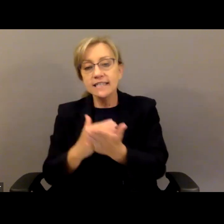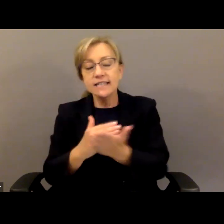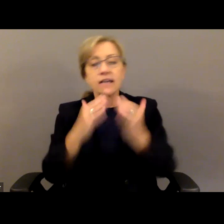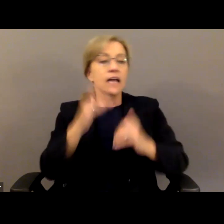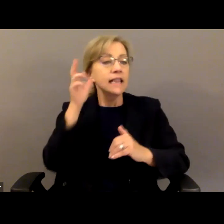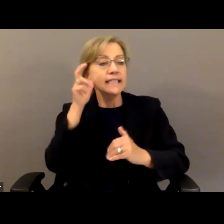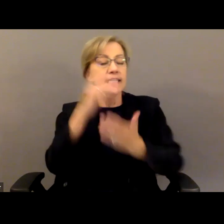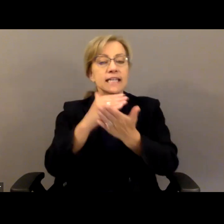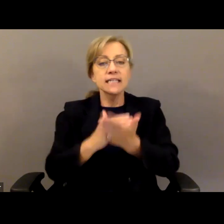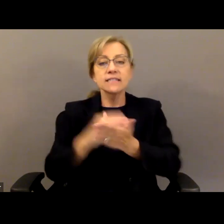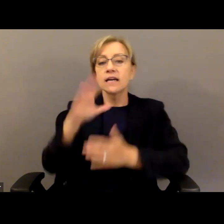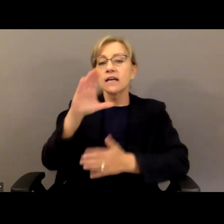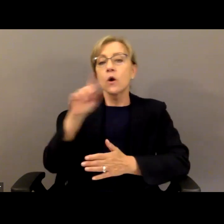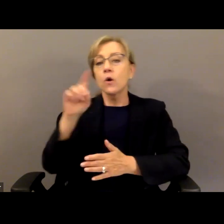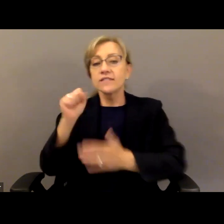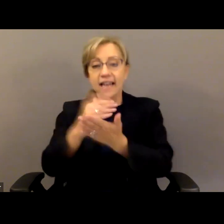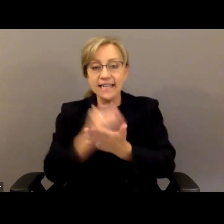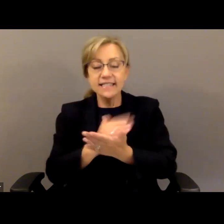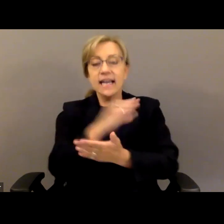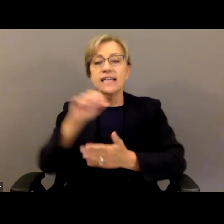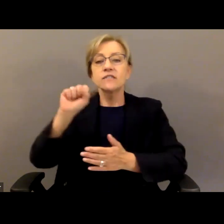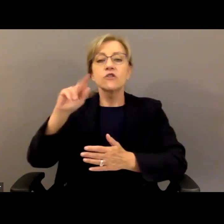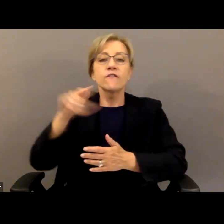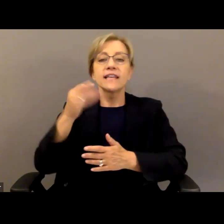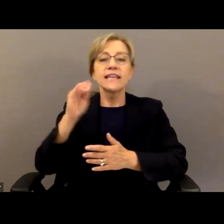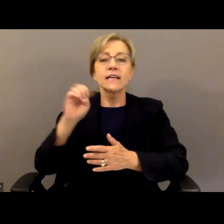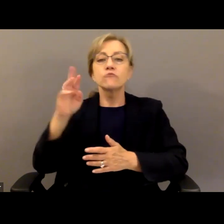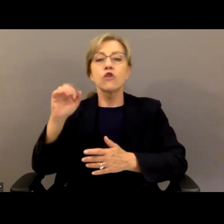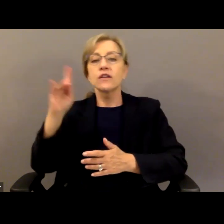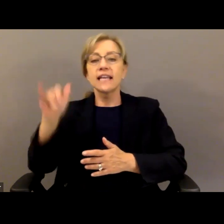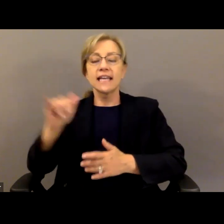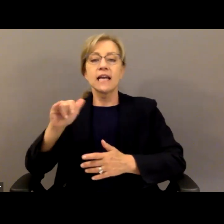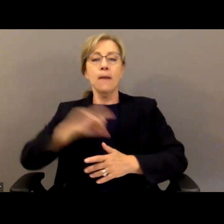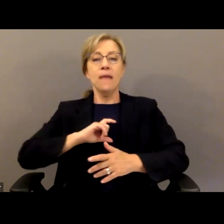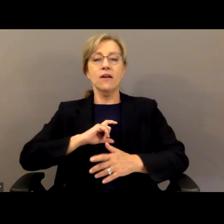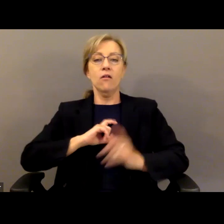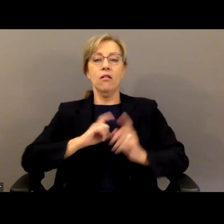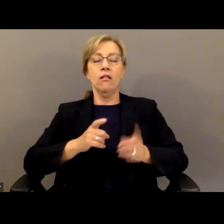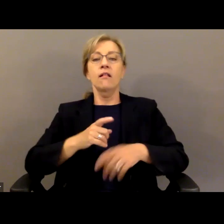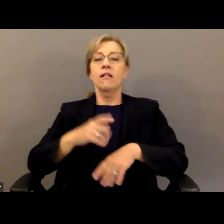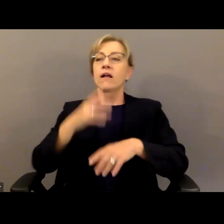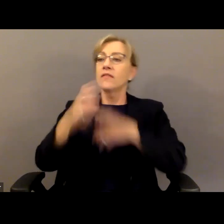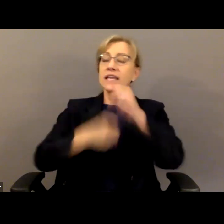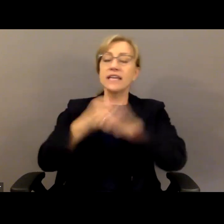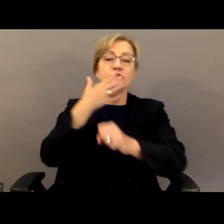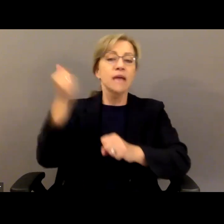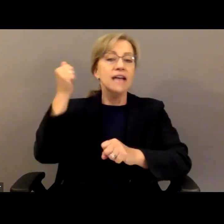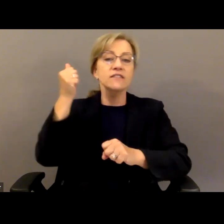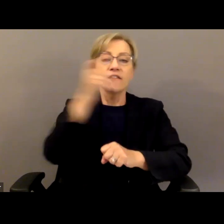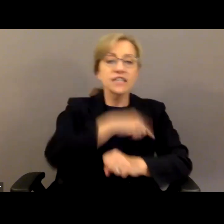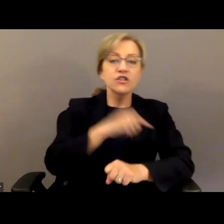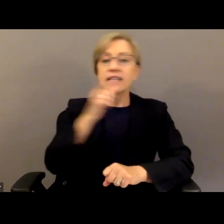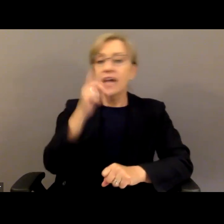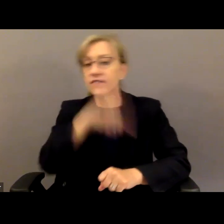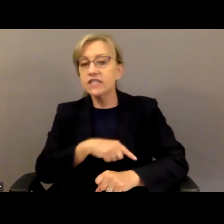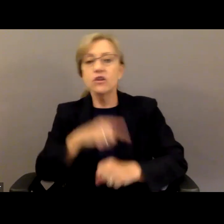list, and the Sophie Brody Medal. The year's best in fiction, nonfiction, poetry, audiobook narration,